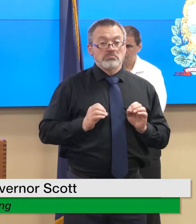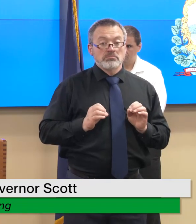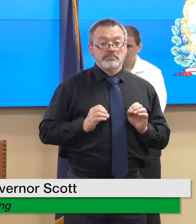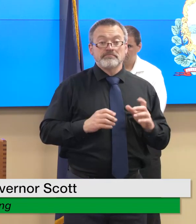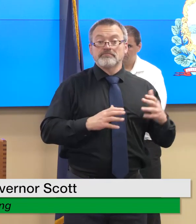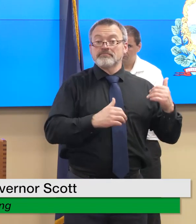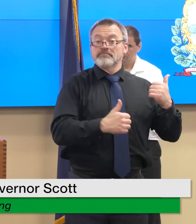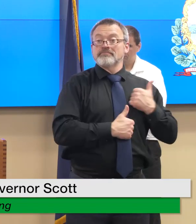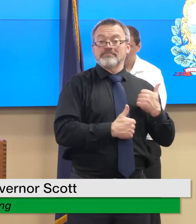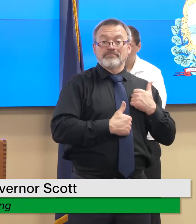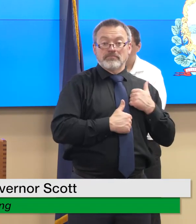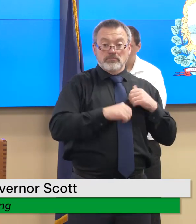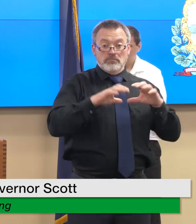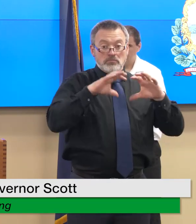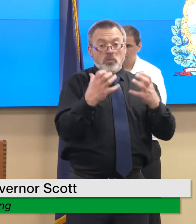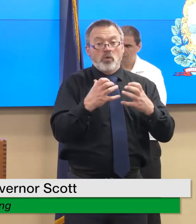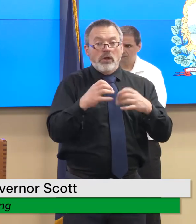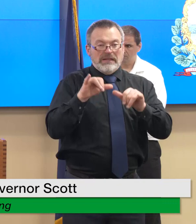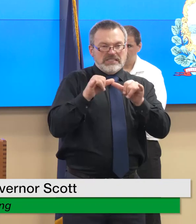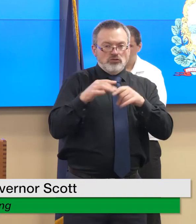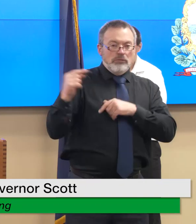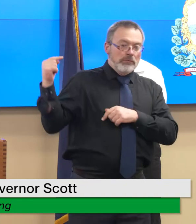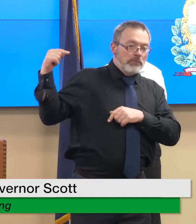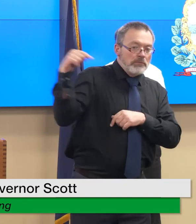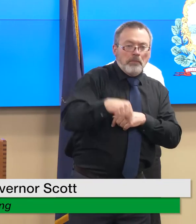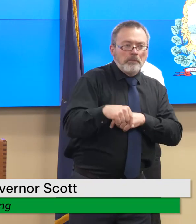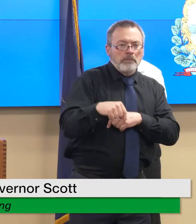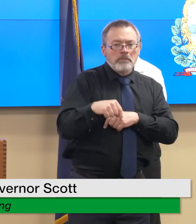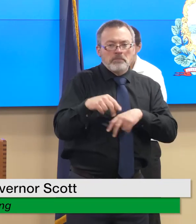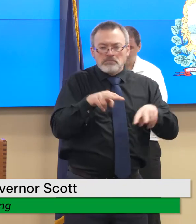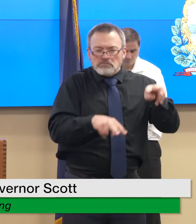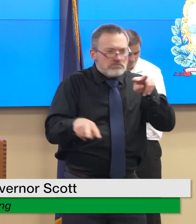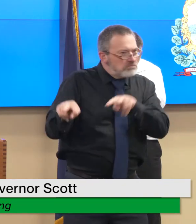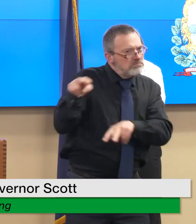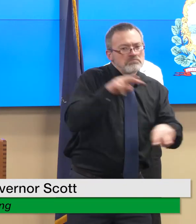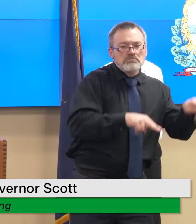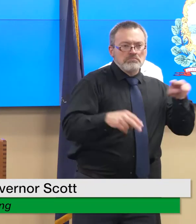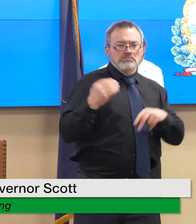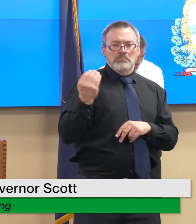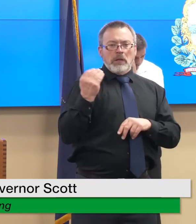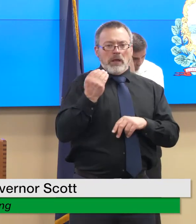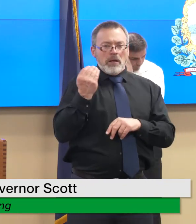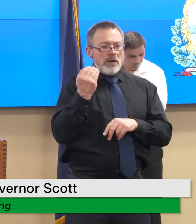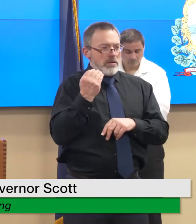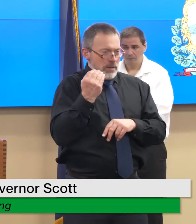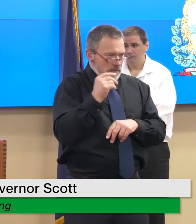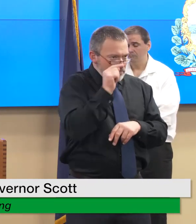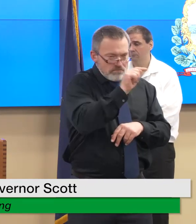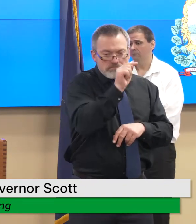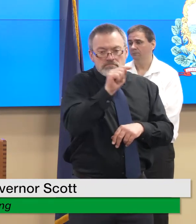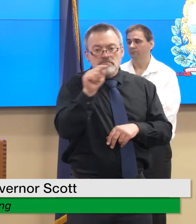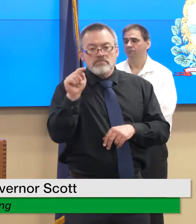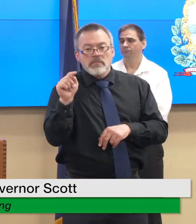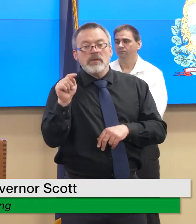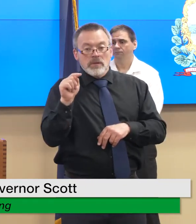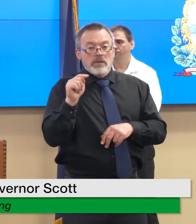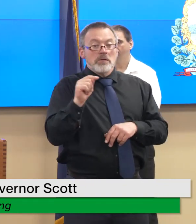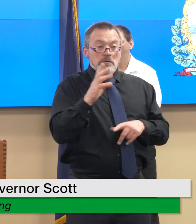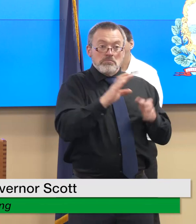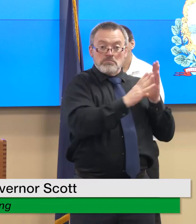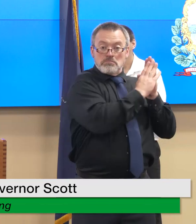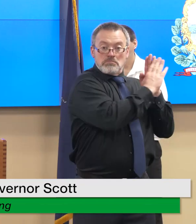and Tuesday this week, who toured several dam sites, including the flood control facilities in